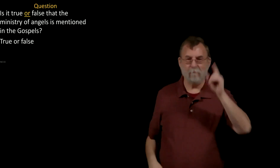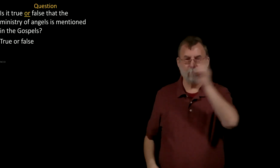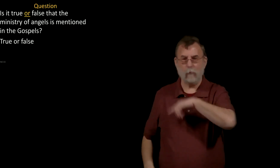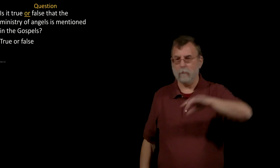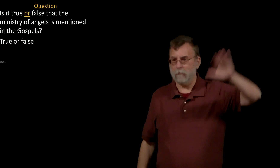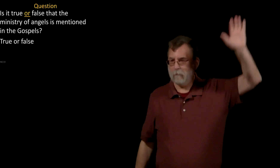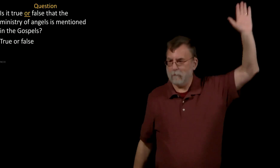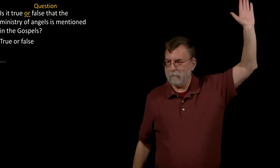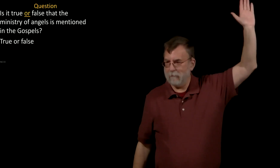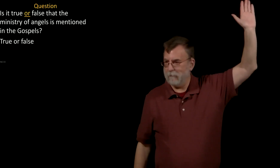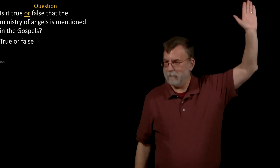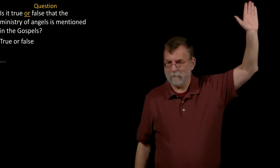Many. False?